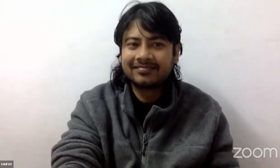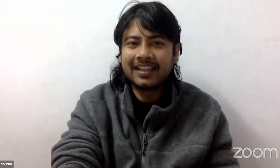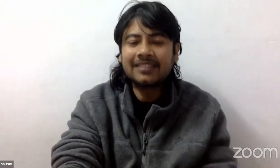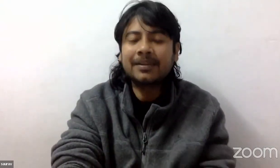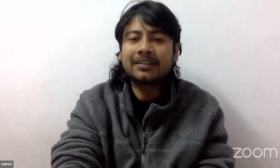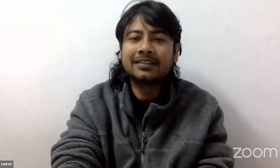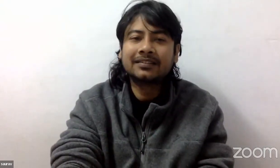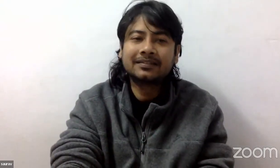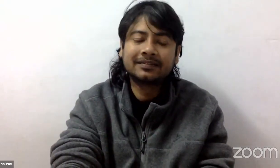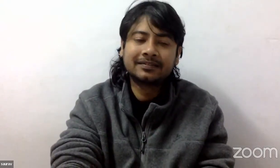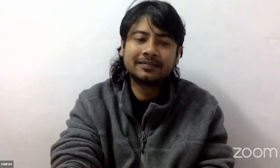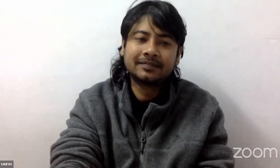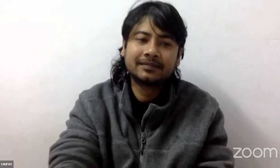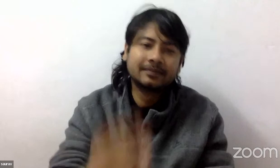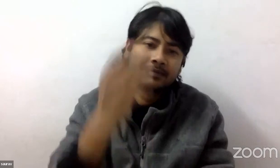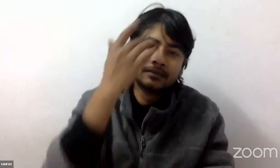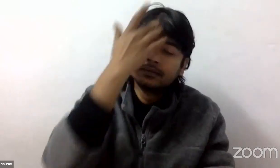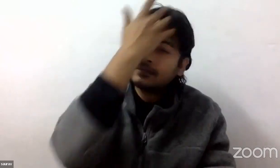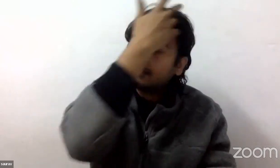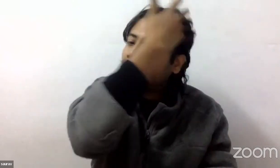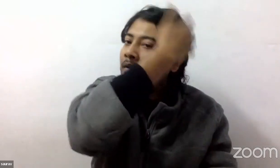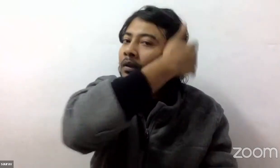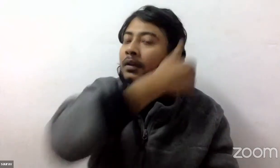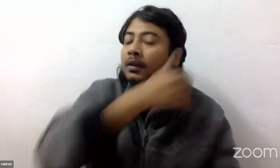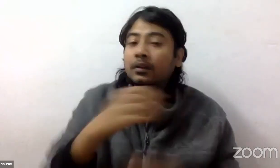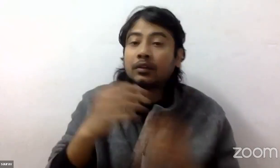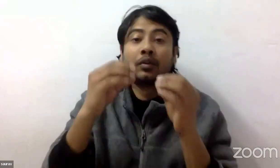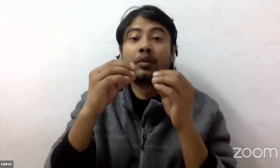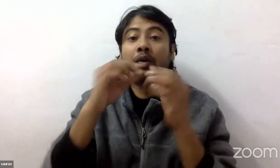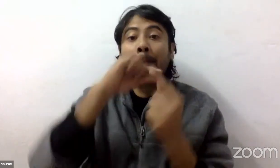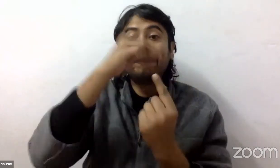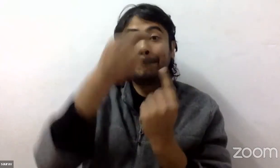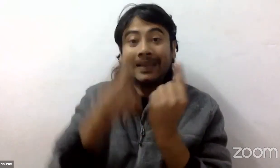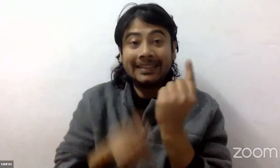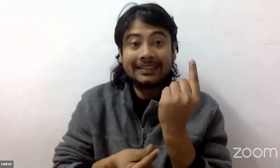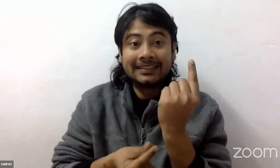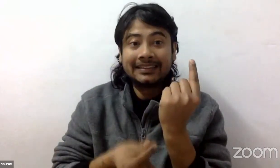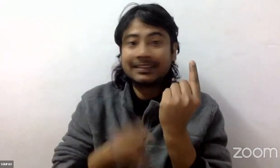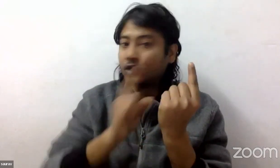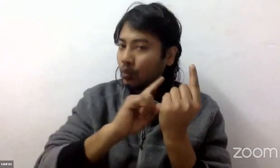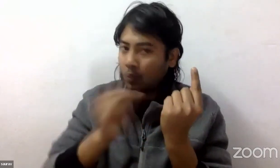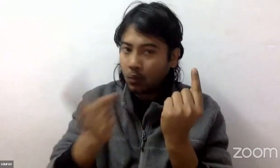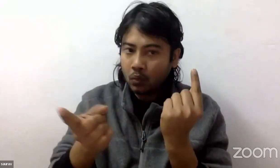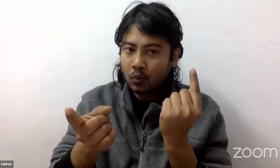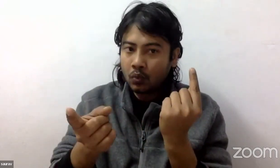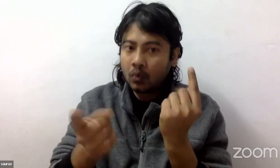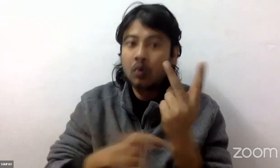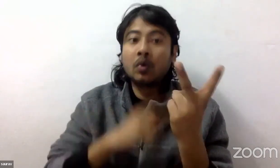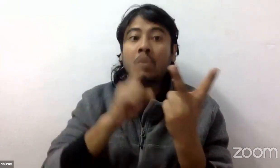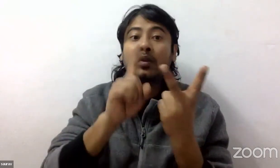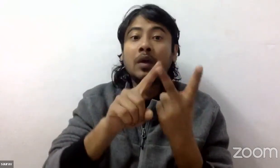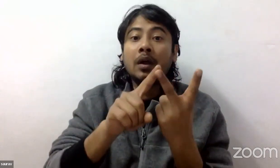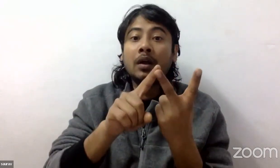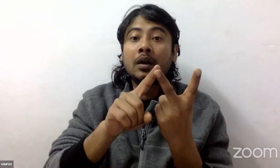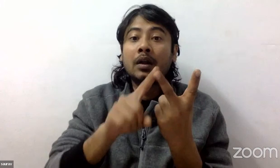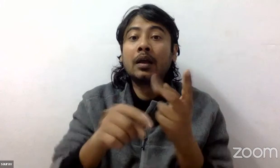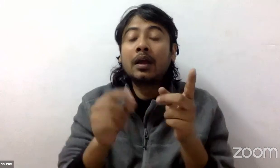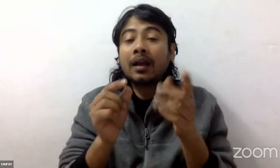Yes, Mataji. Okay. So all vegetables can be eaten except these three that I have told. No beans, no peas, no